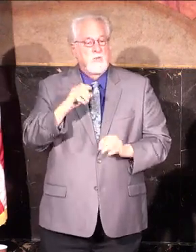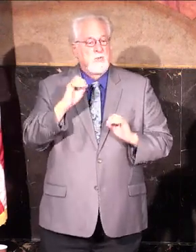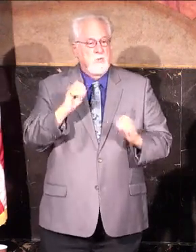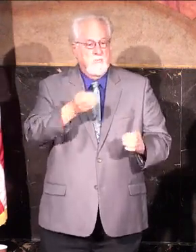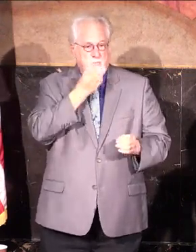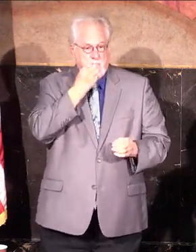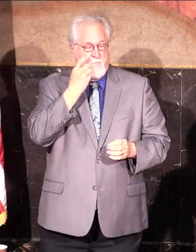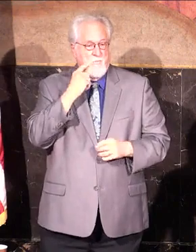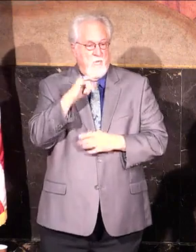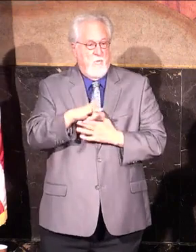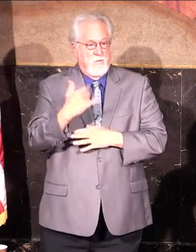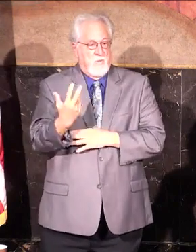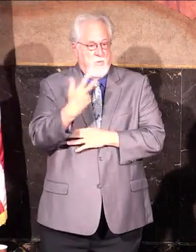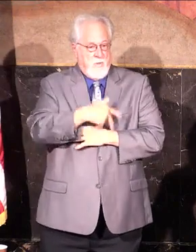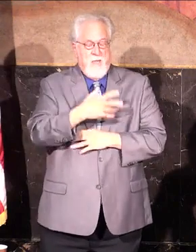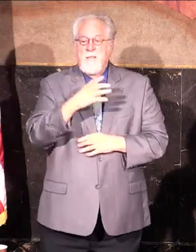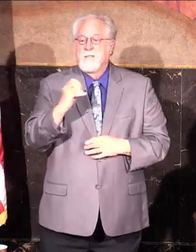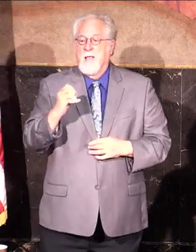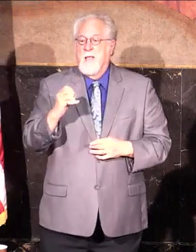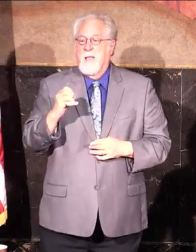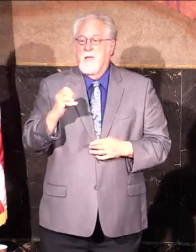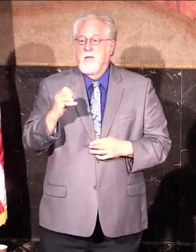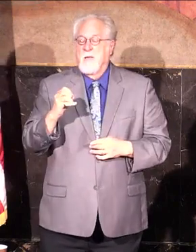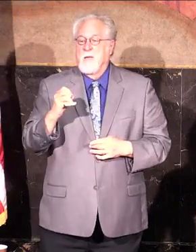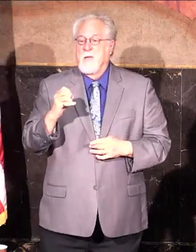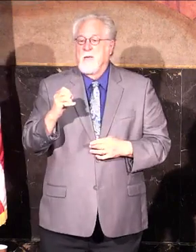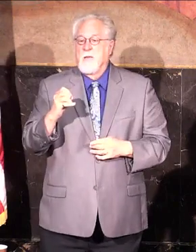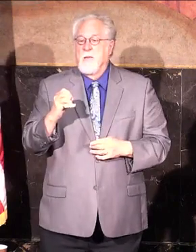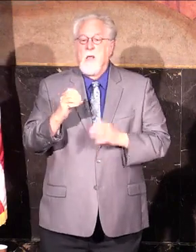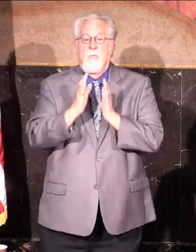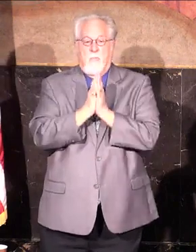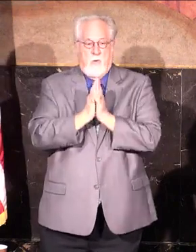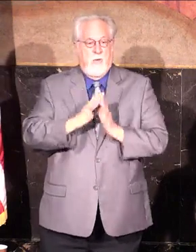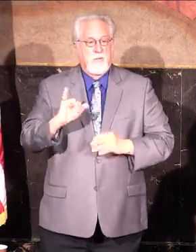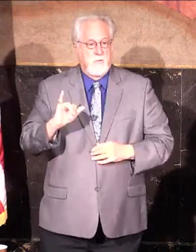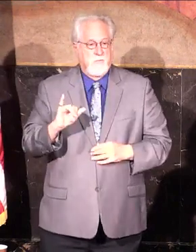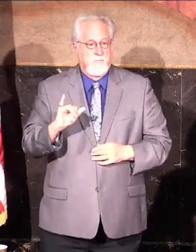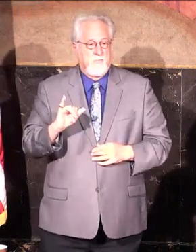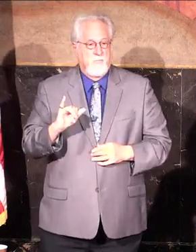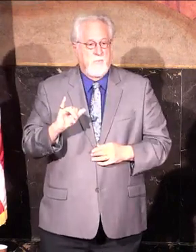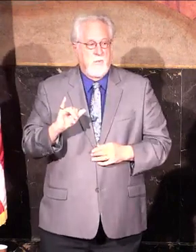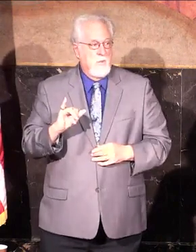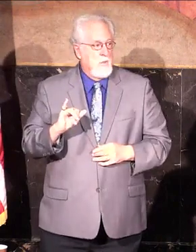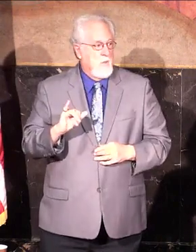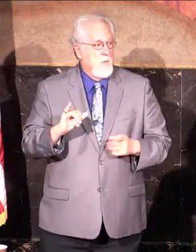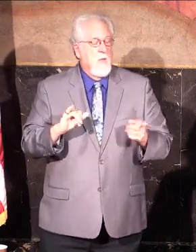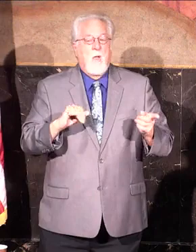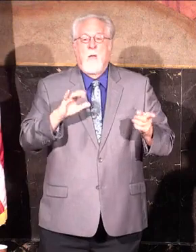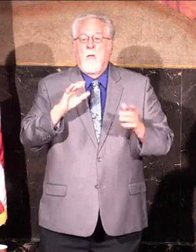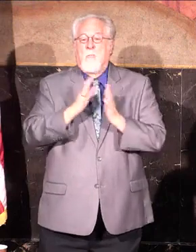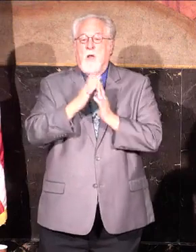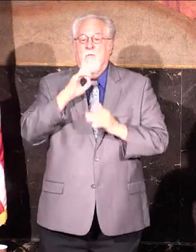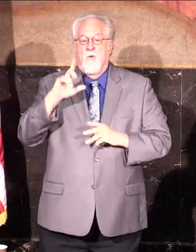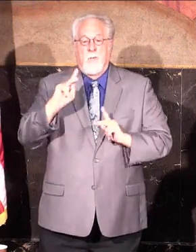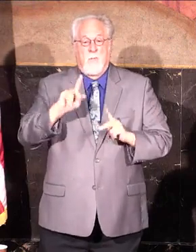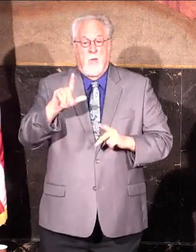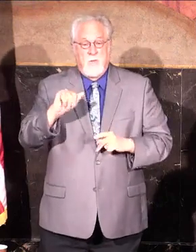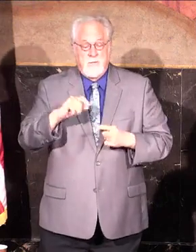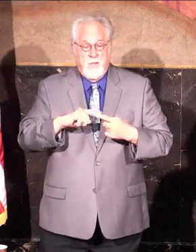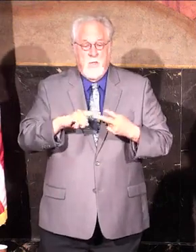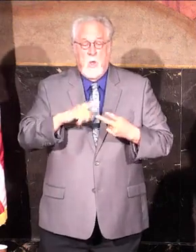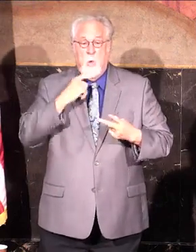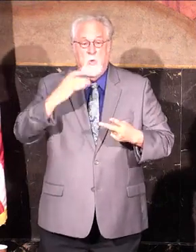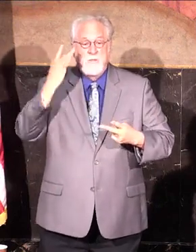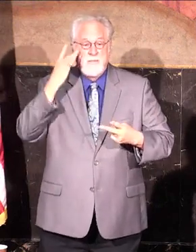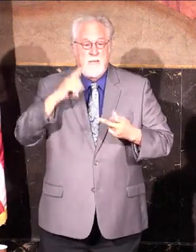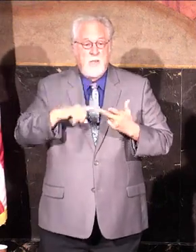for those 3 days and certainly praying as well. Praying for the people of Louisiana, praying for those who are